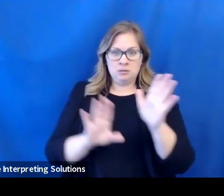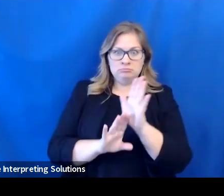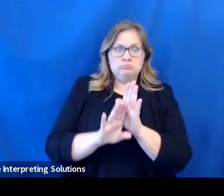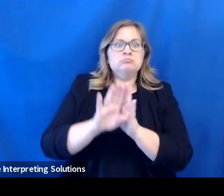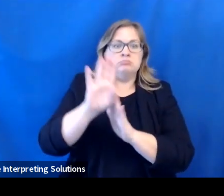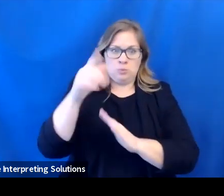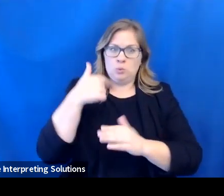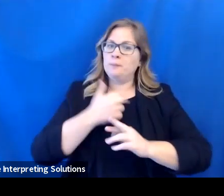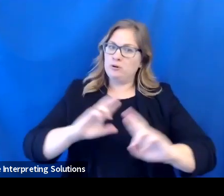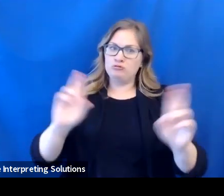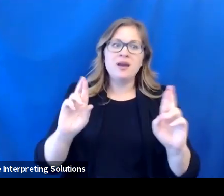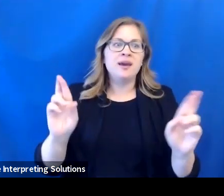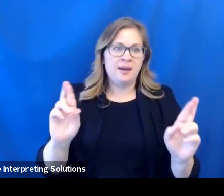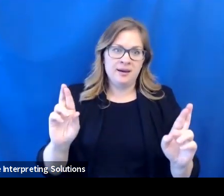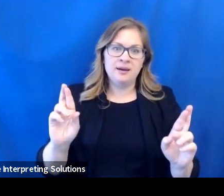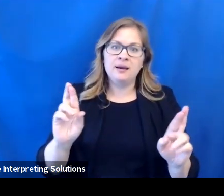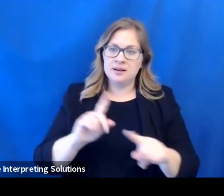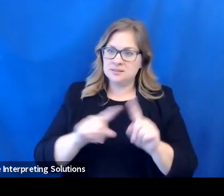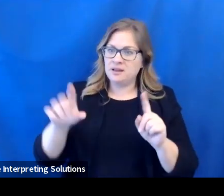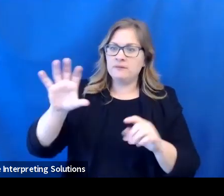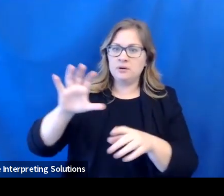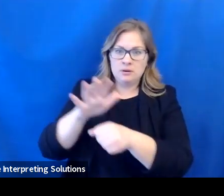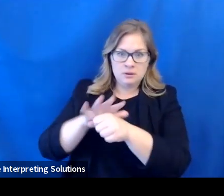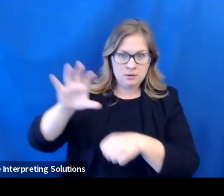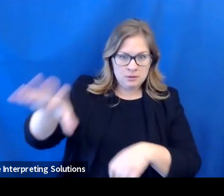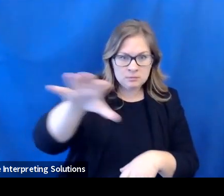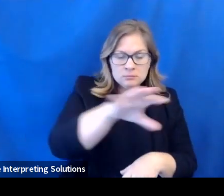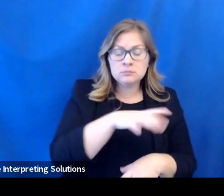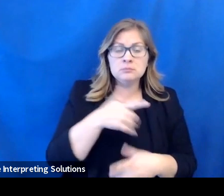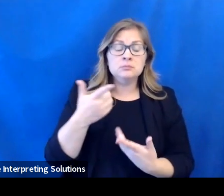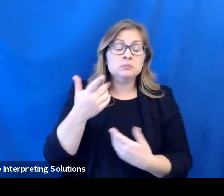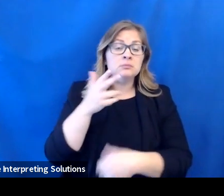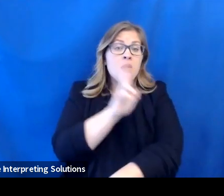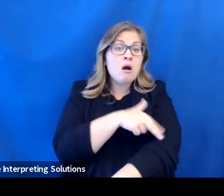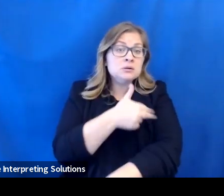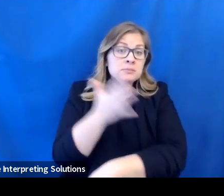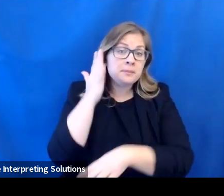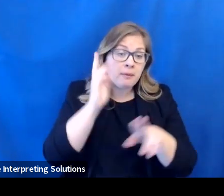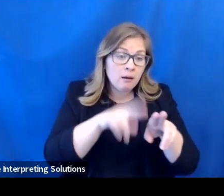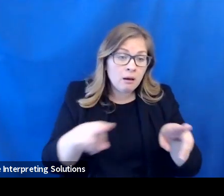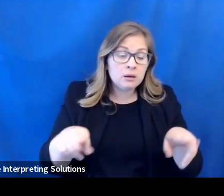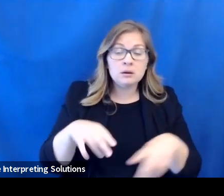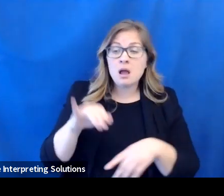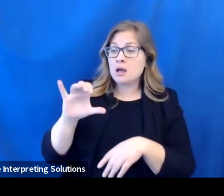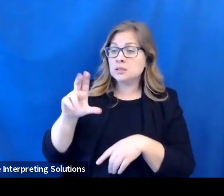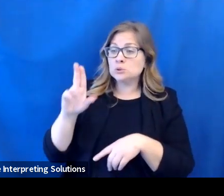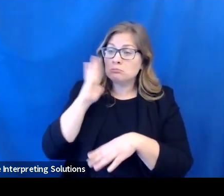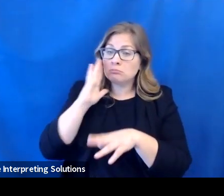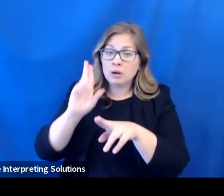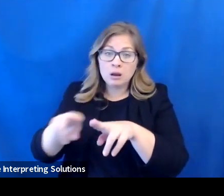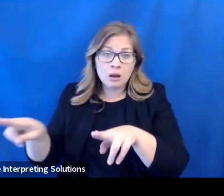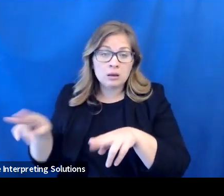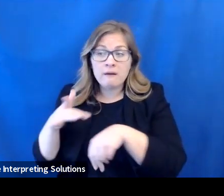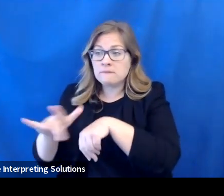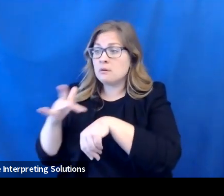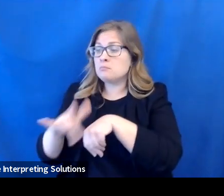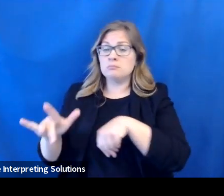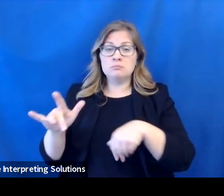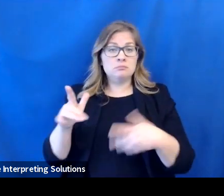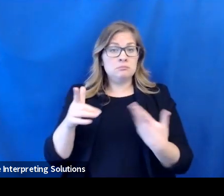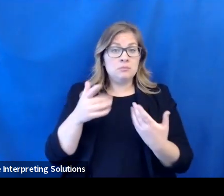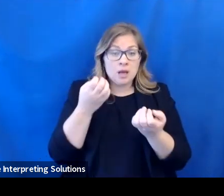hospital beds, it's specifically the critical care beds, and then beyond that, the equipment that's needed to support the